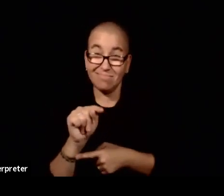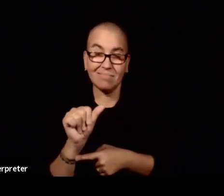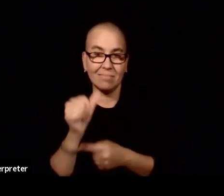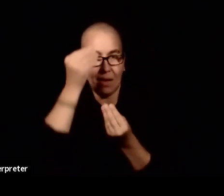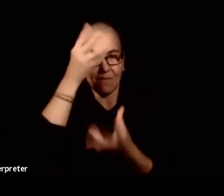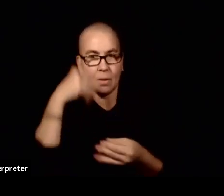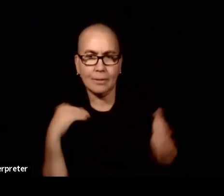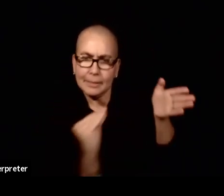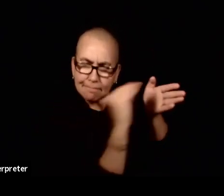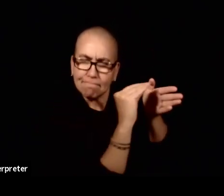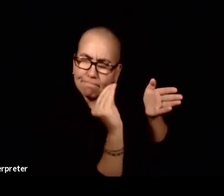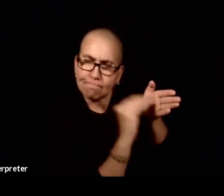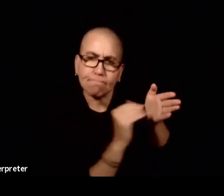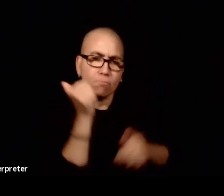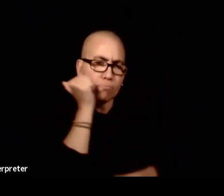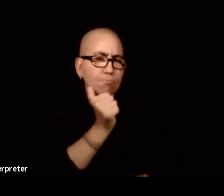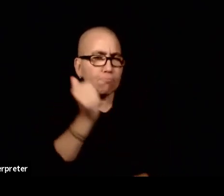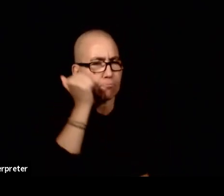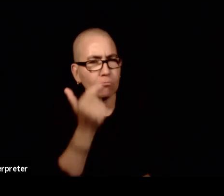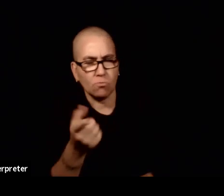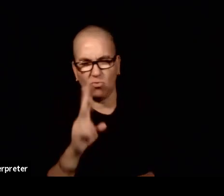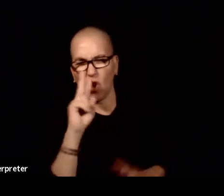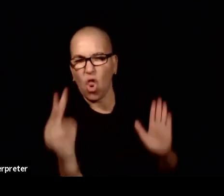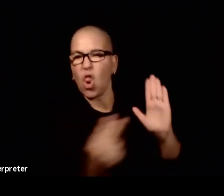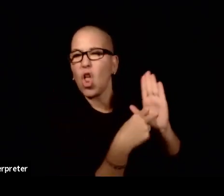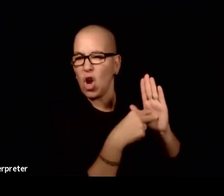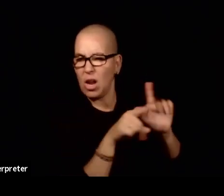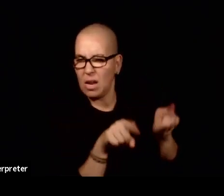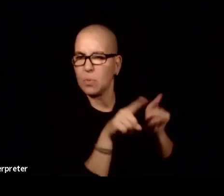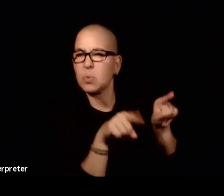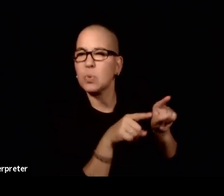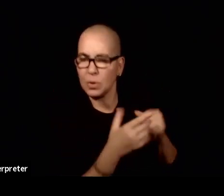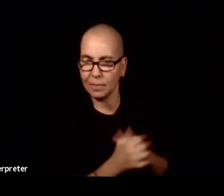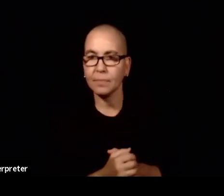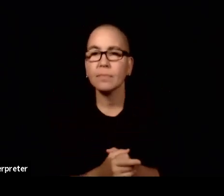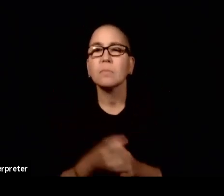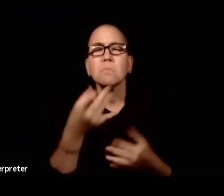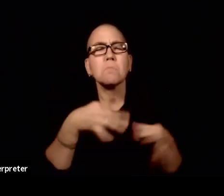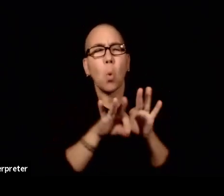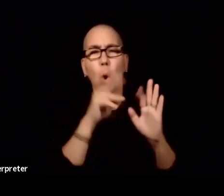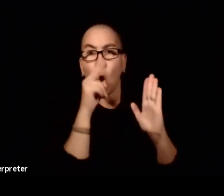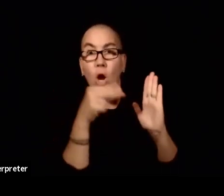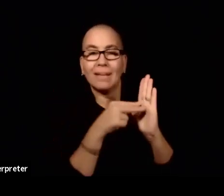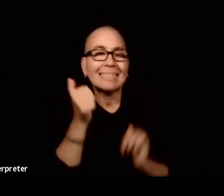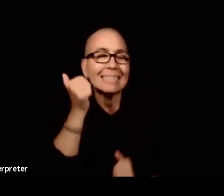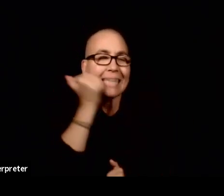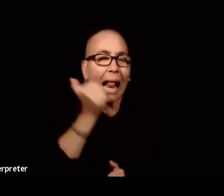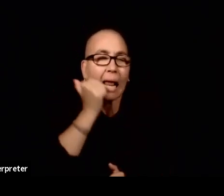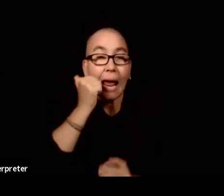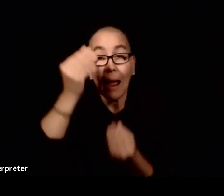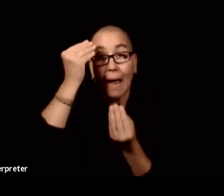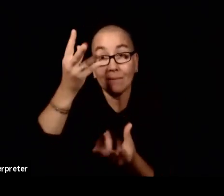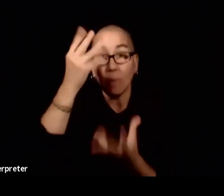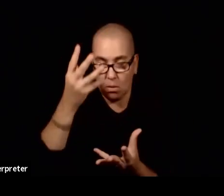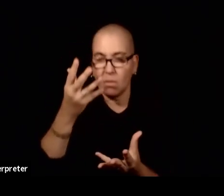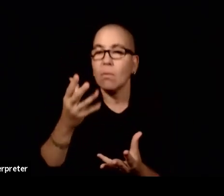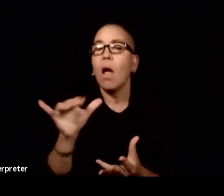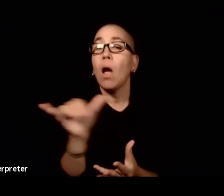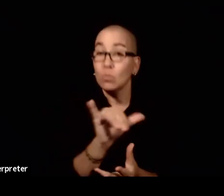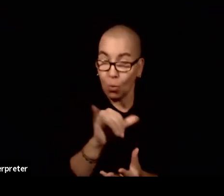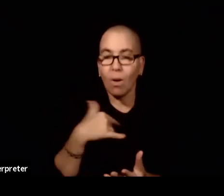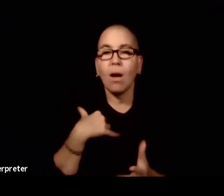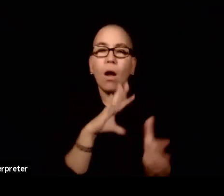our website. In addition to the daily situation report, we do post an updated weekly report every Thursday.